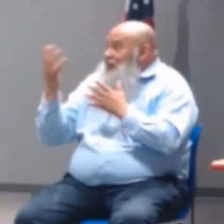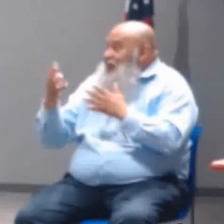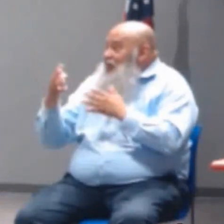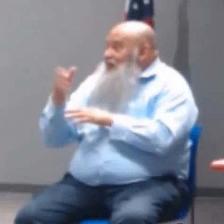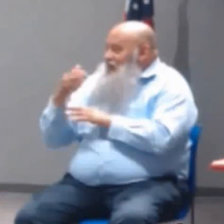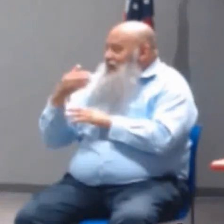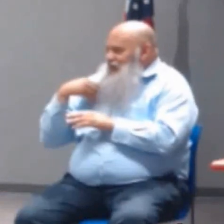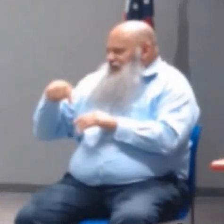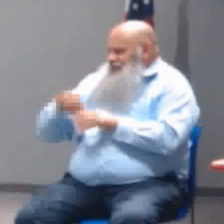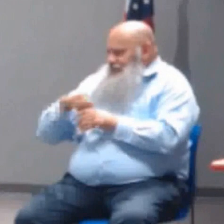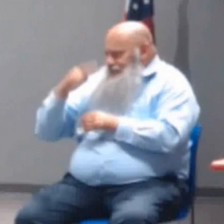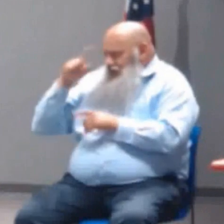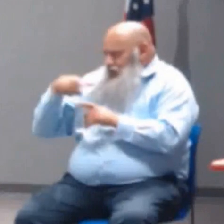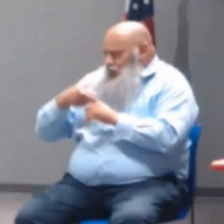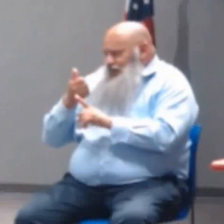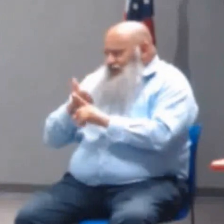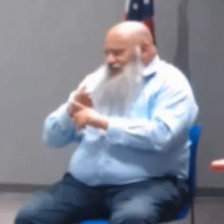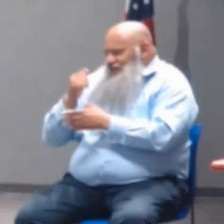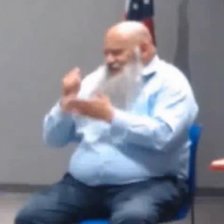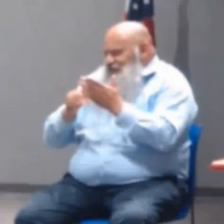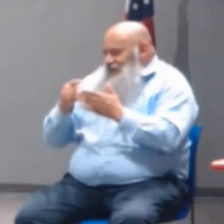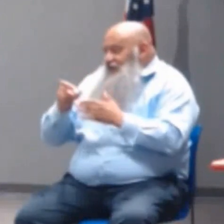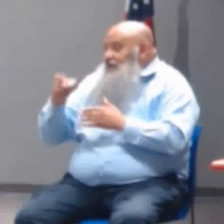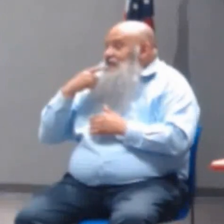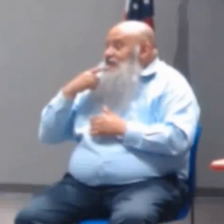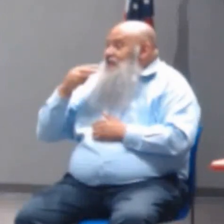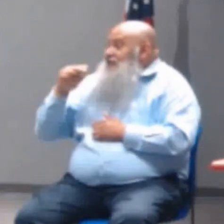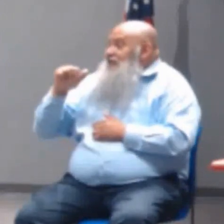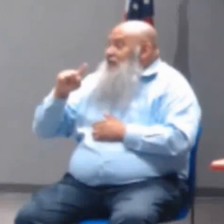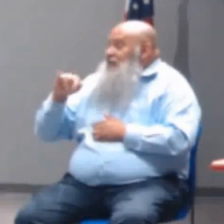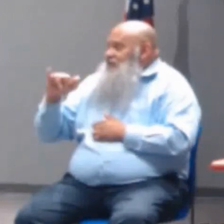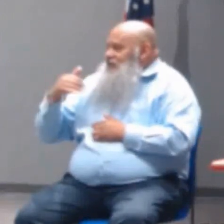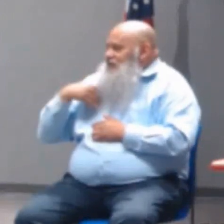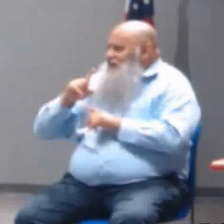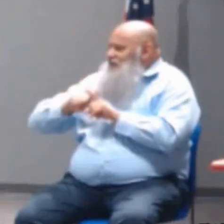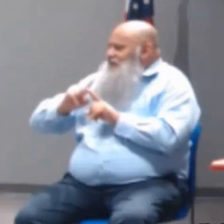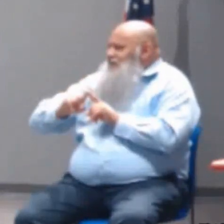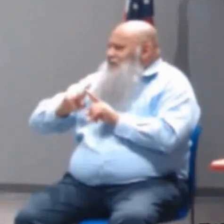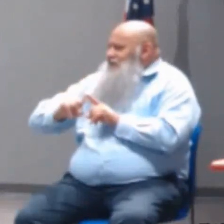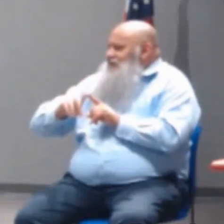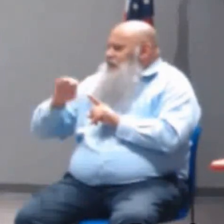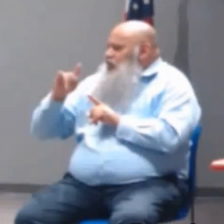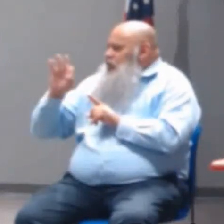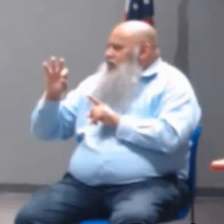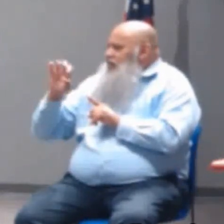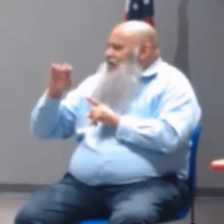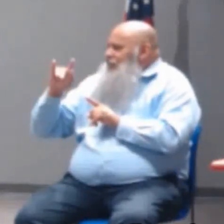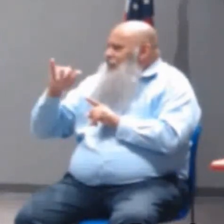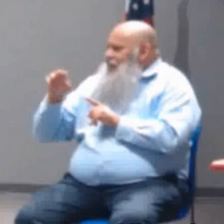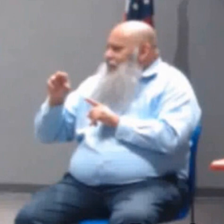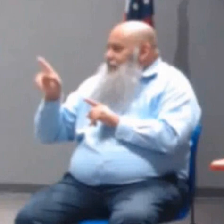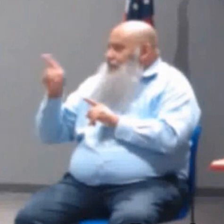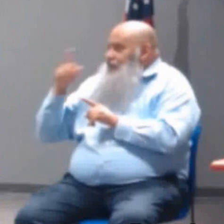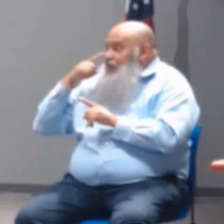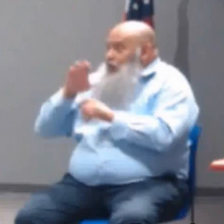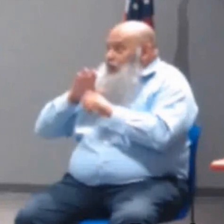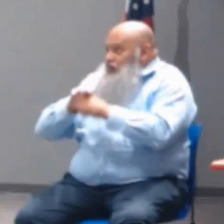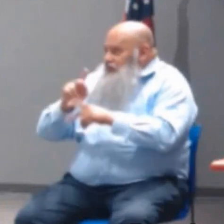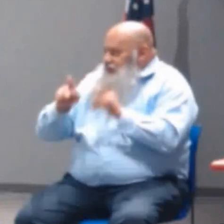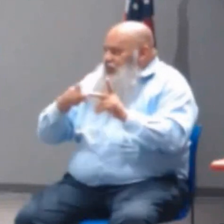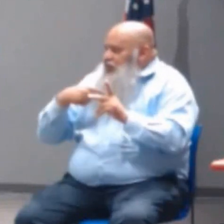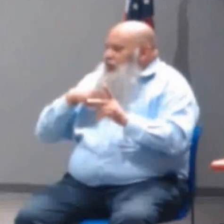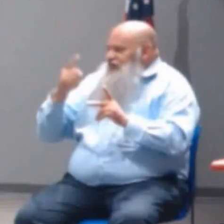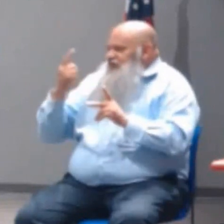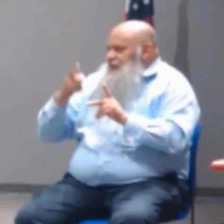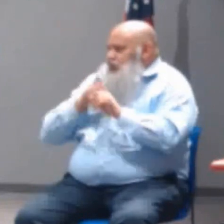he designed it. He said, "The Nazis had a whole code of emblems that they used to oppress people, and we needed something to answer that."